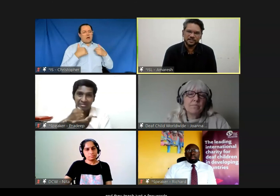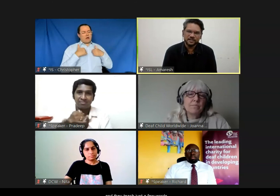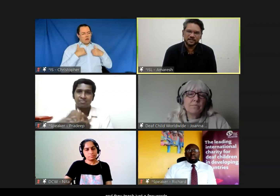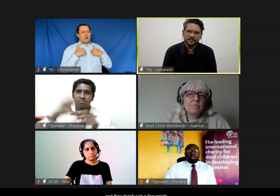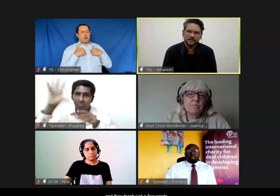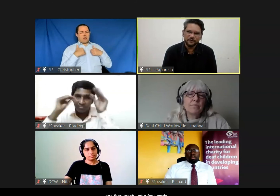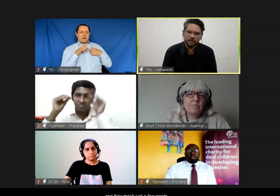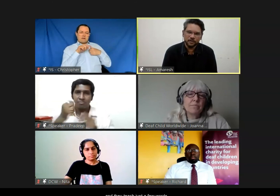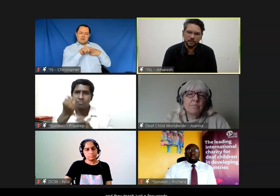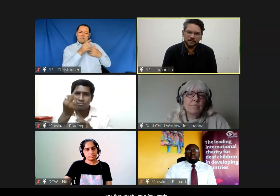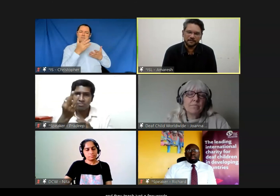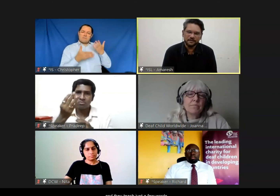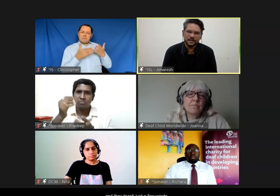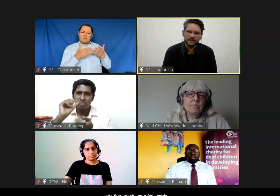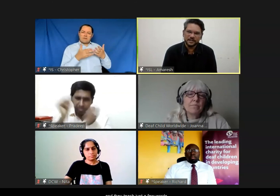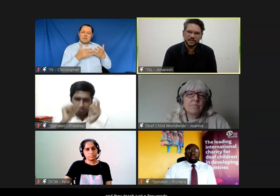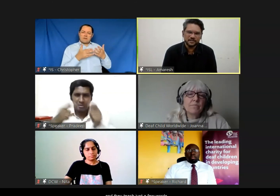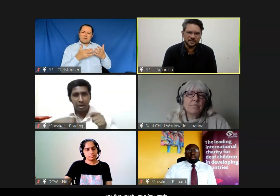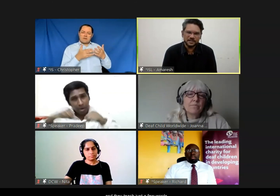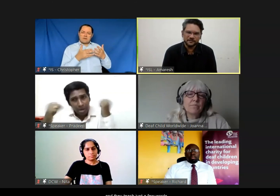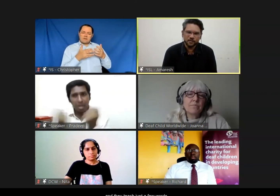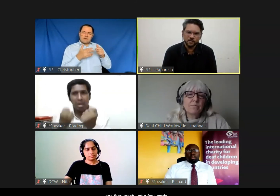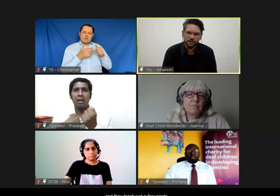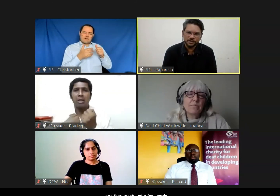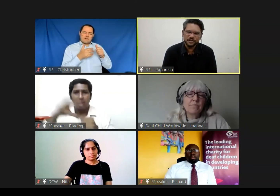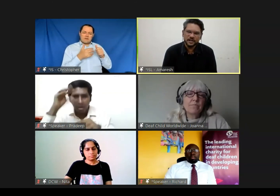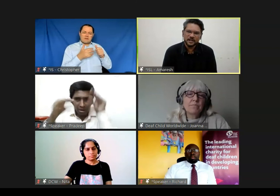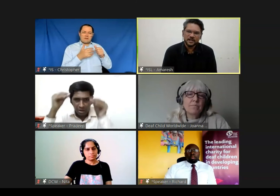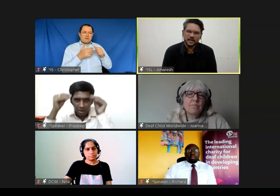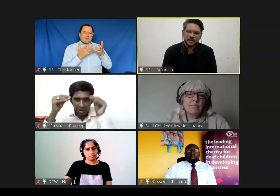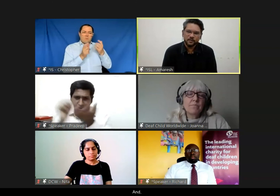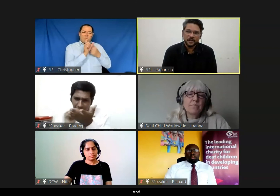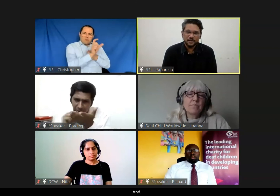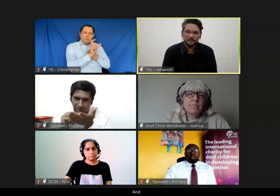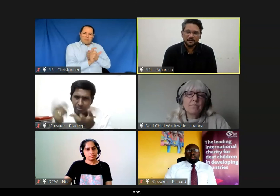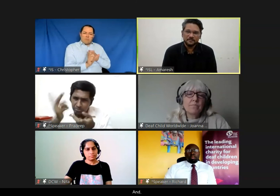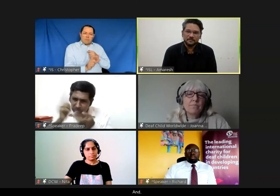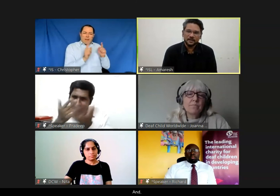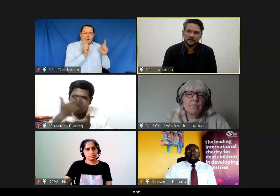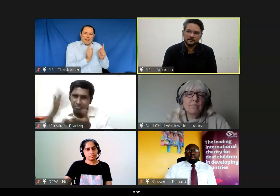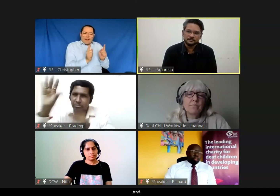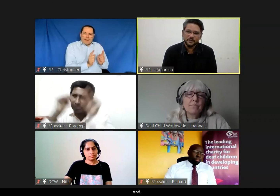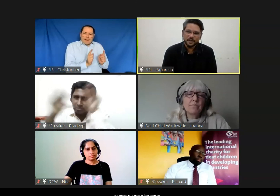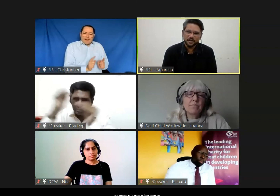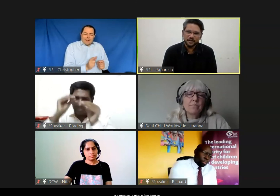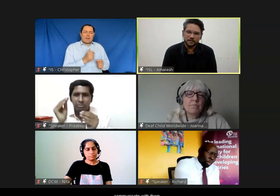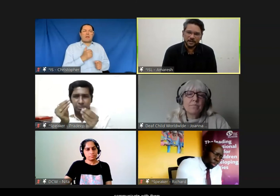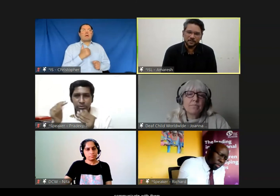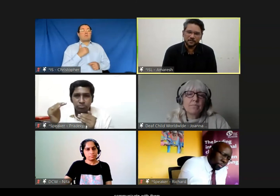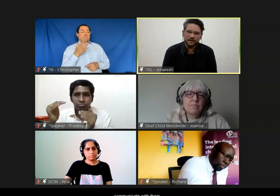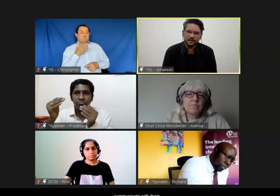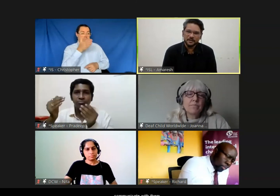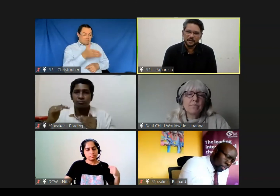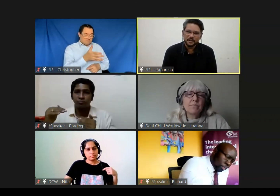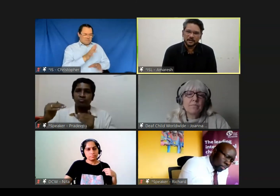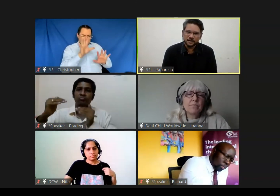teach, they follow the oral method, and they teach just a few words. And when I meet them, I try and communicate